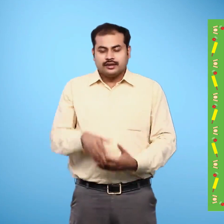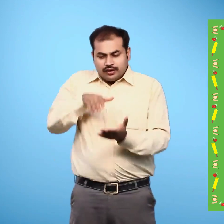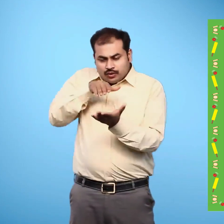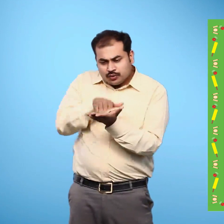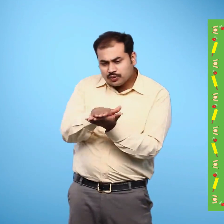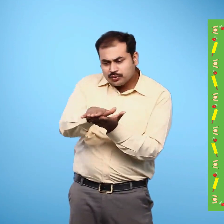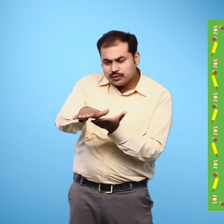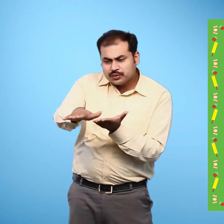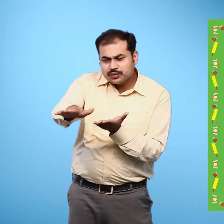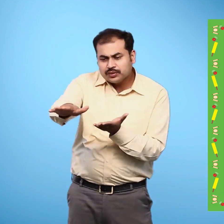What slides?